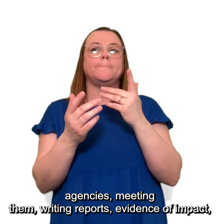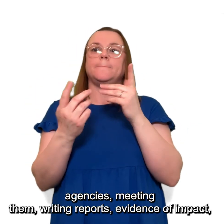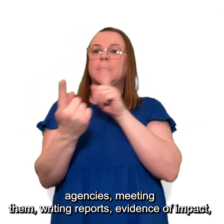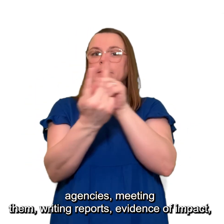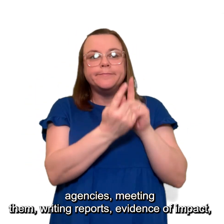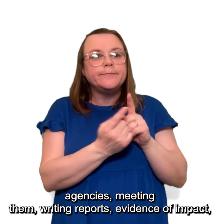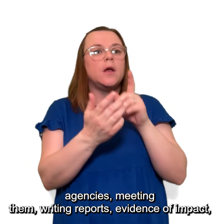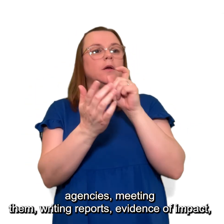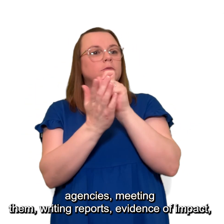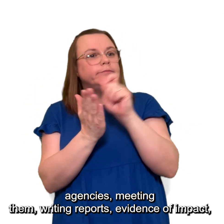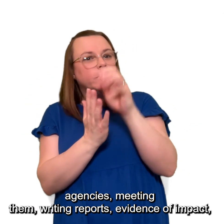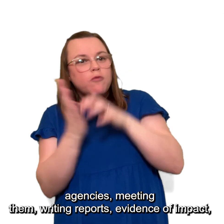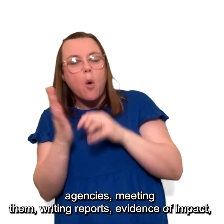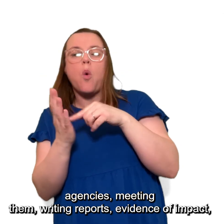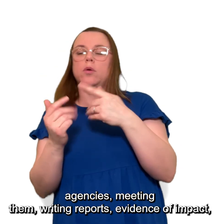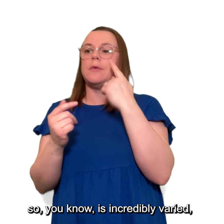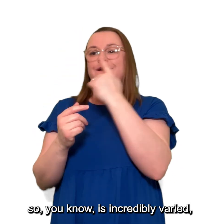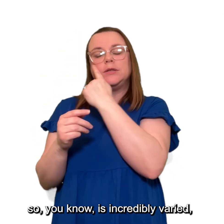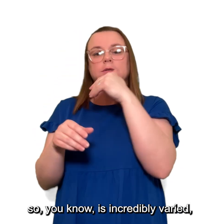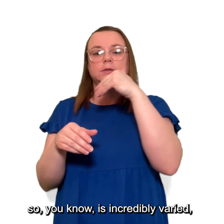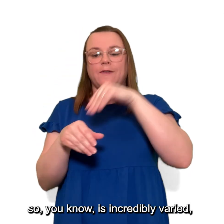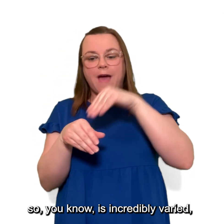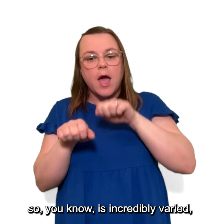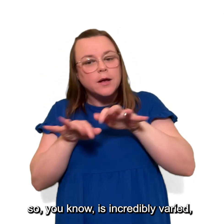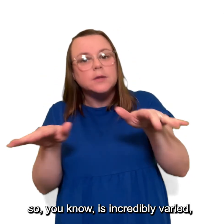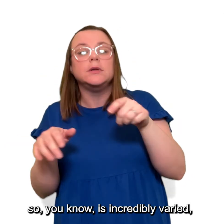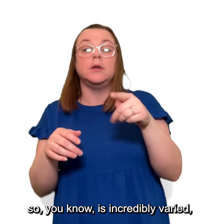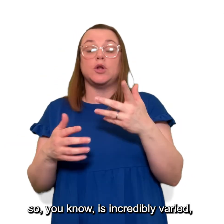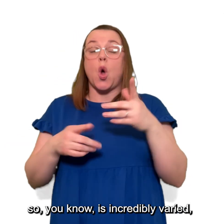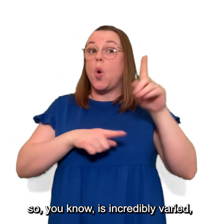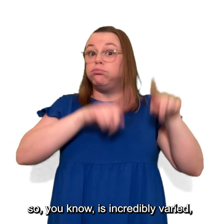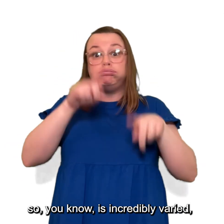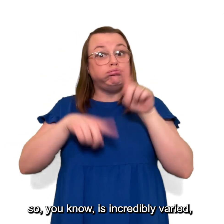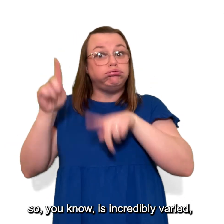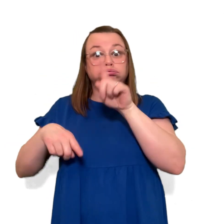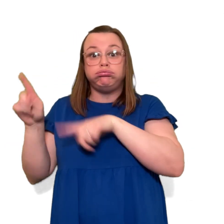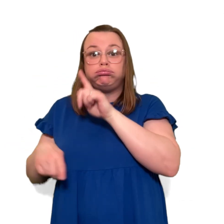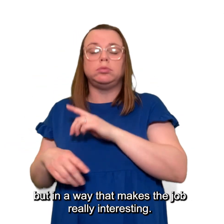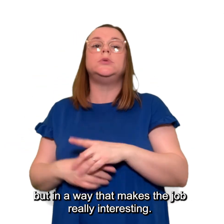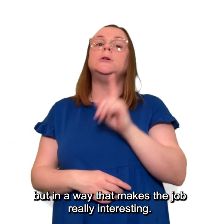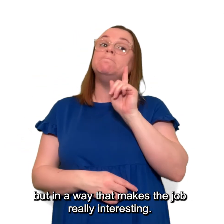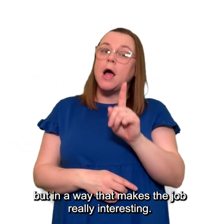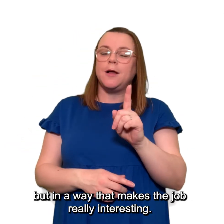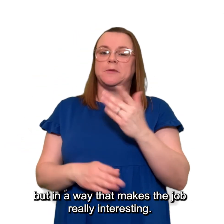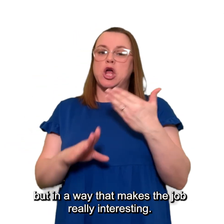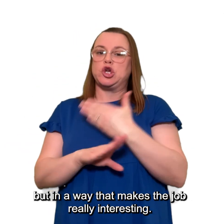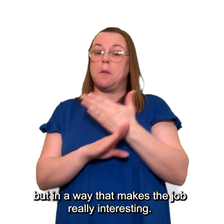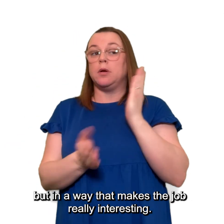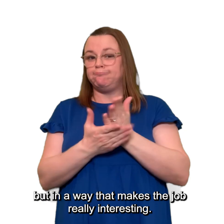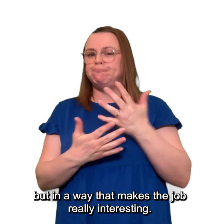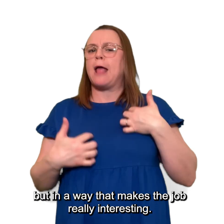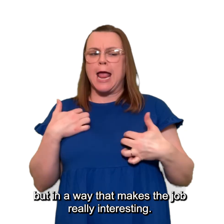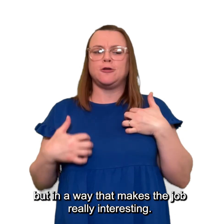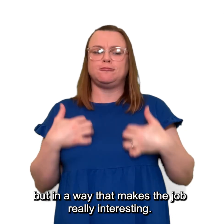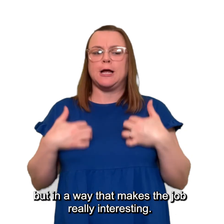meeting them, writing reports, evidence of impact. So, it is incredibly varied, but in a way that makes the